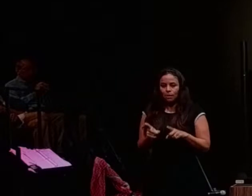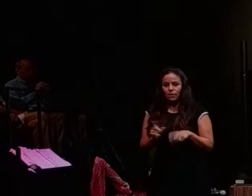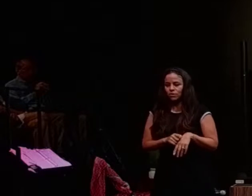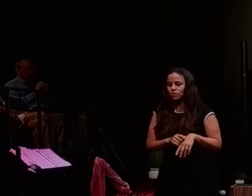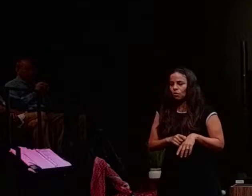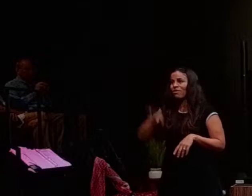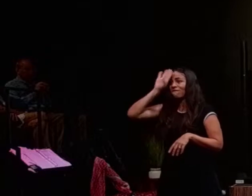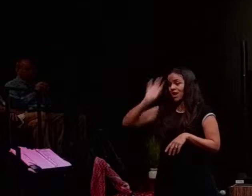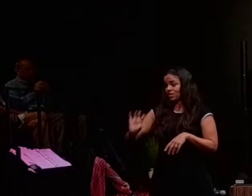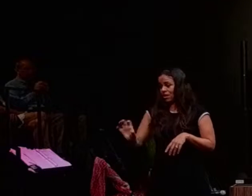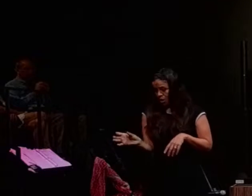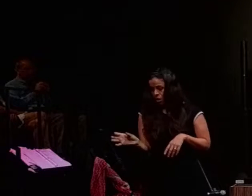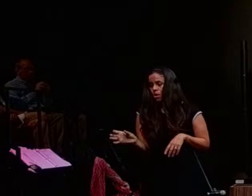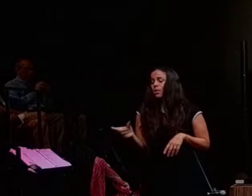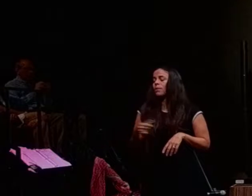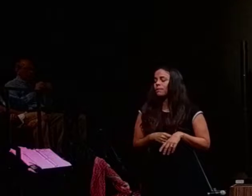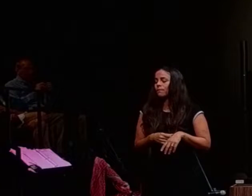over to